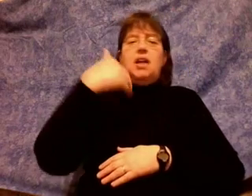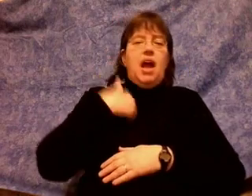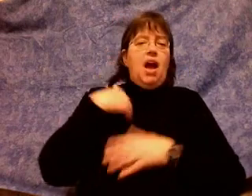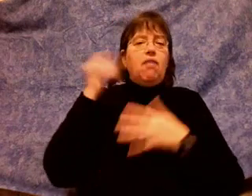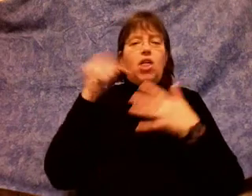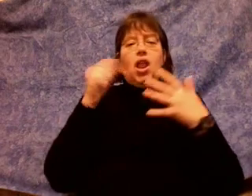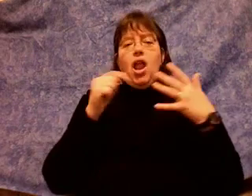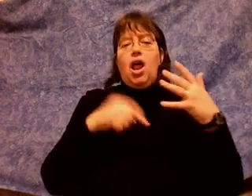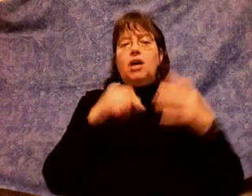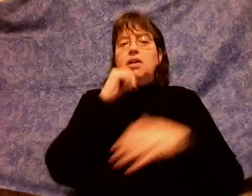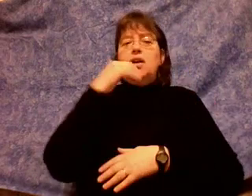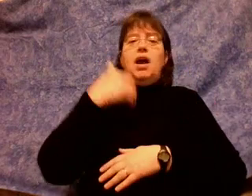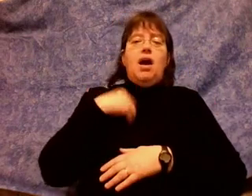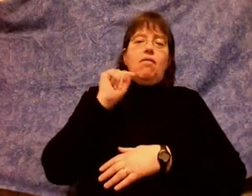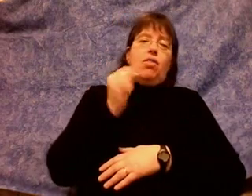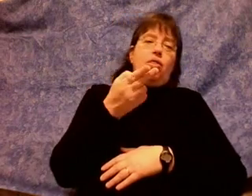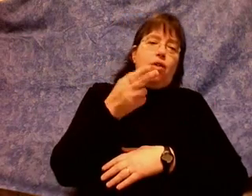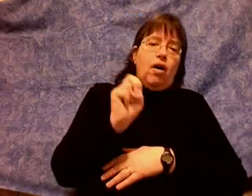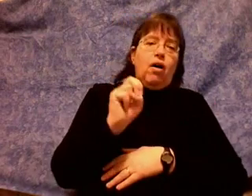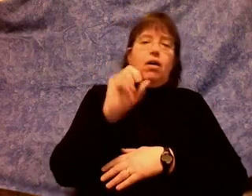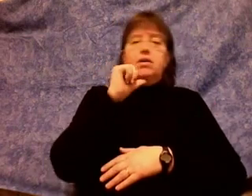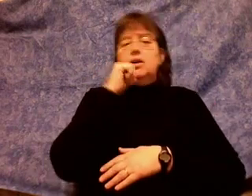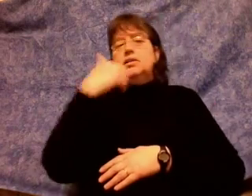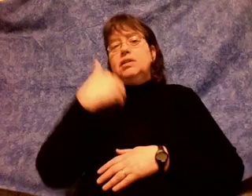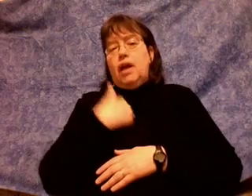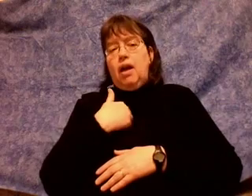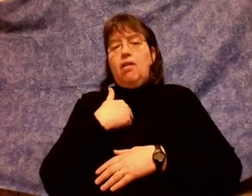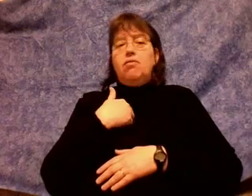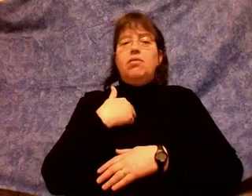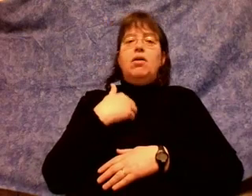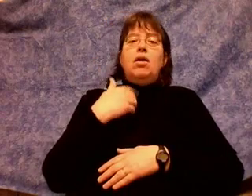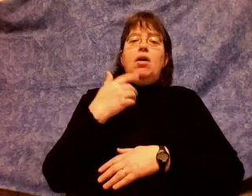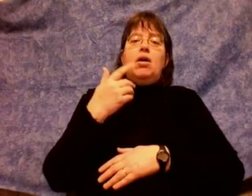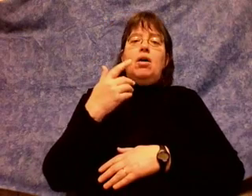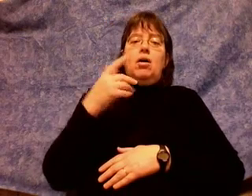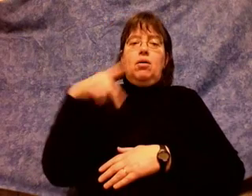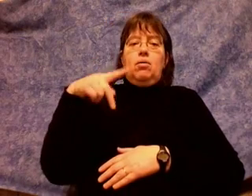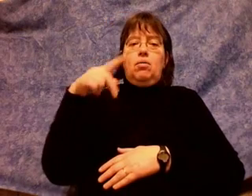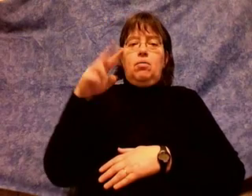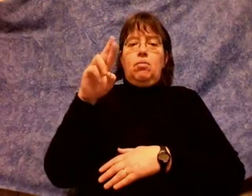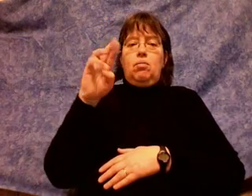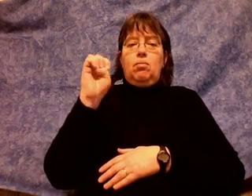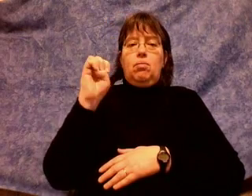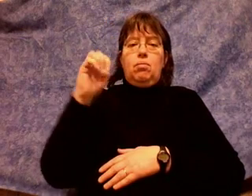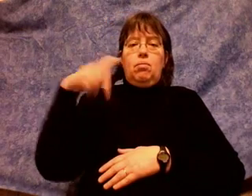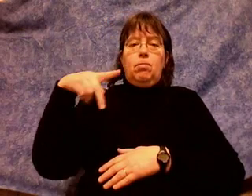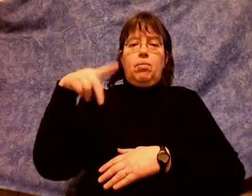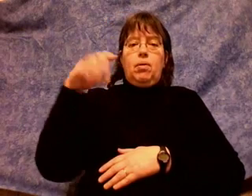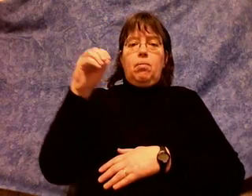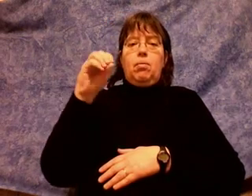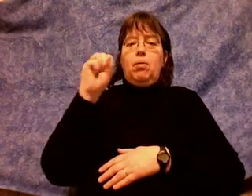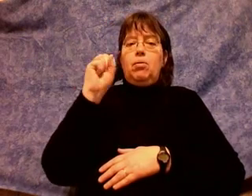more. There's a lot of times people say ASL doesn't have certain things, like ASL doesn't have